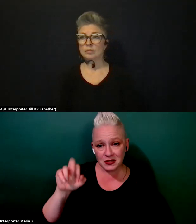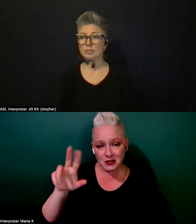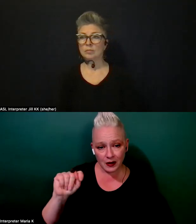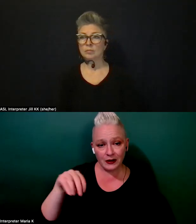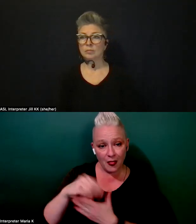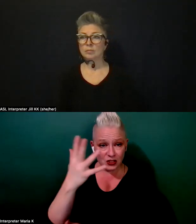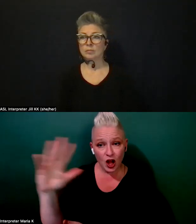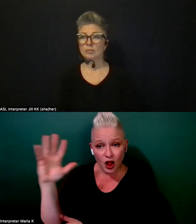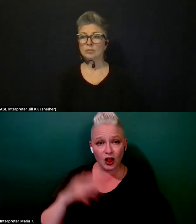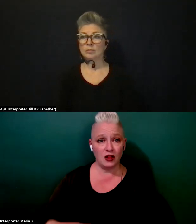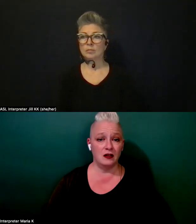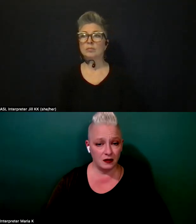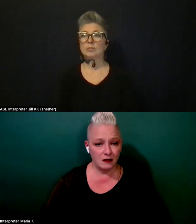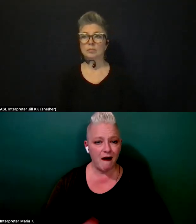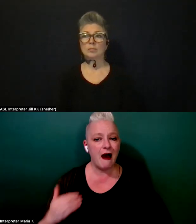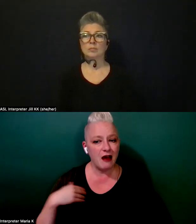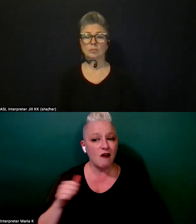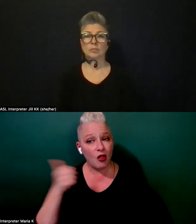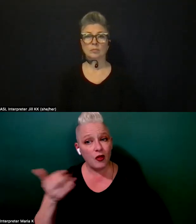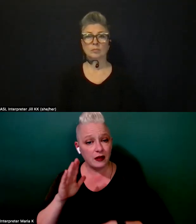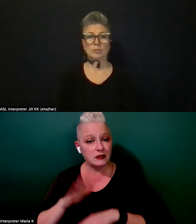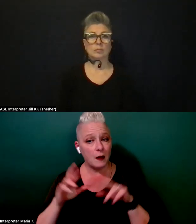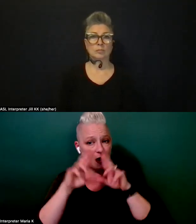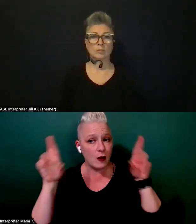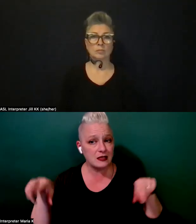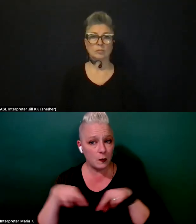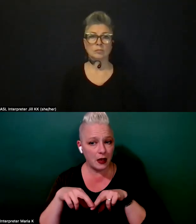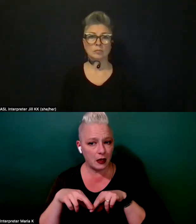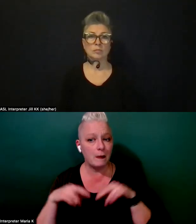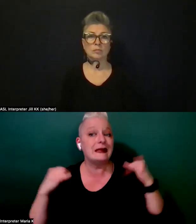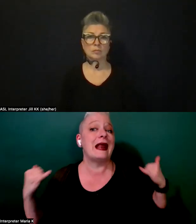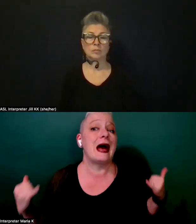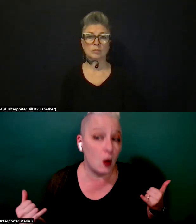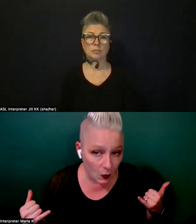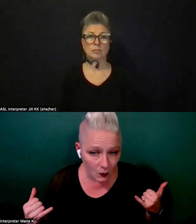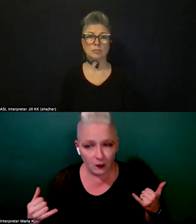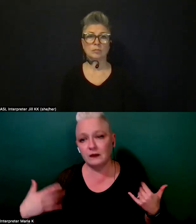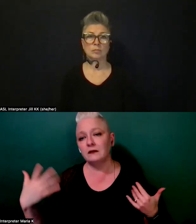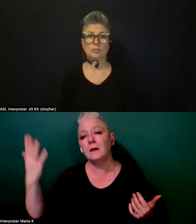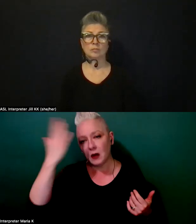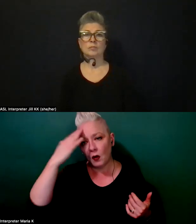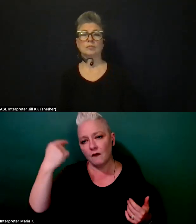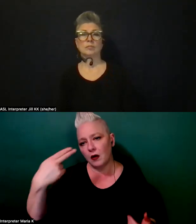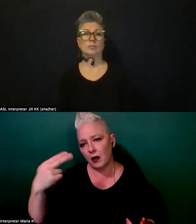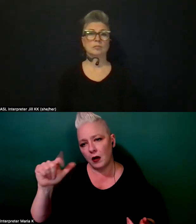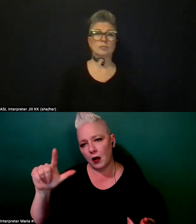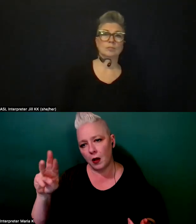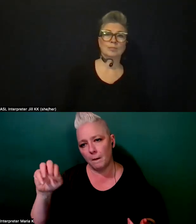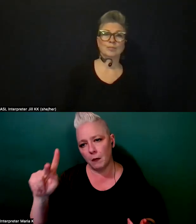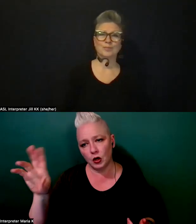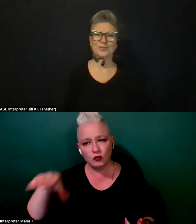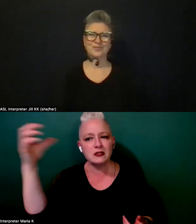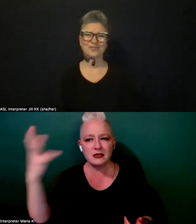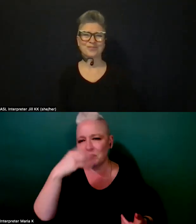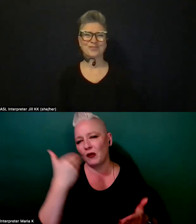I definitely have other things on my resume, but I have been known now to do like Hallmark Christmas pretty well, I think.